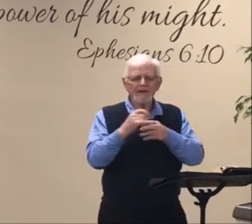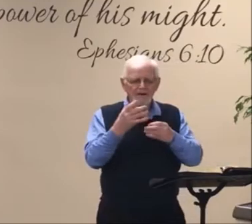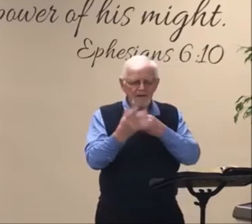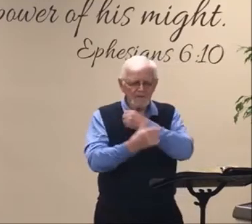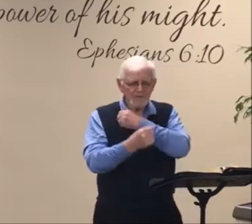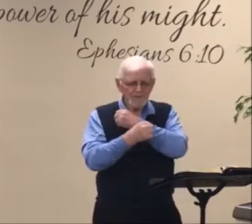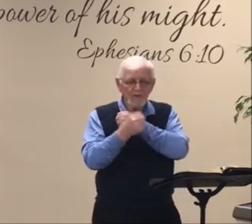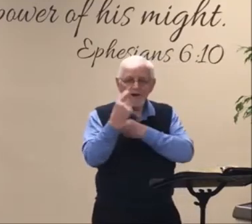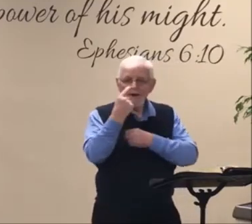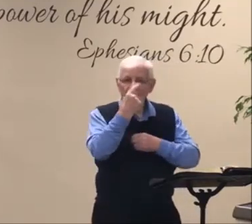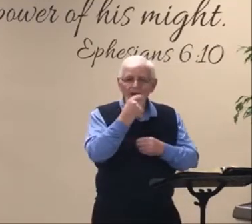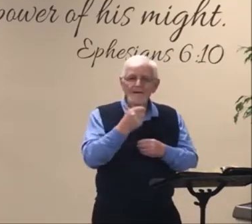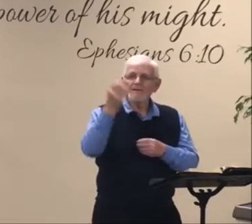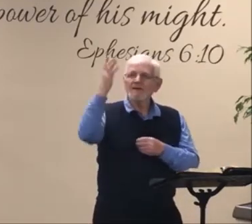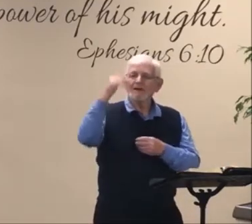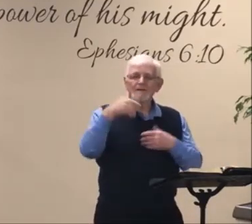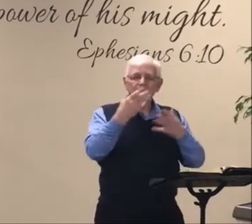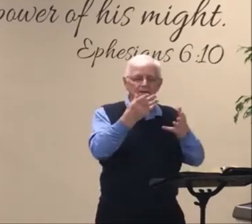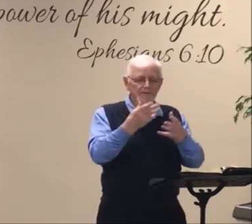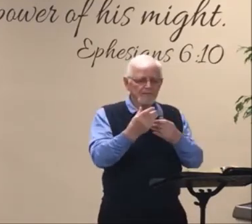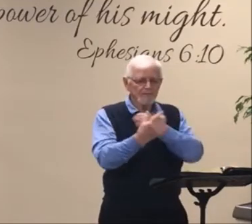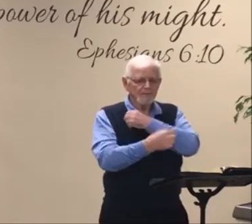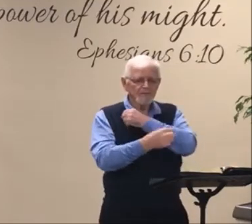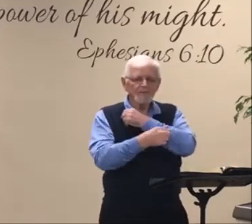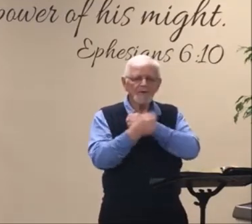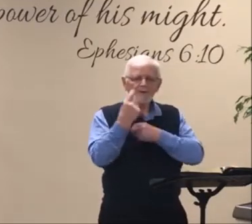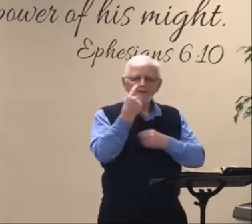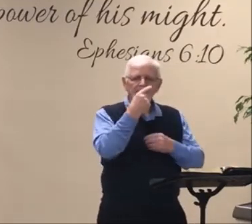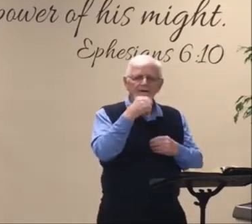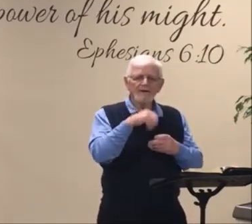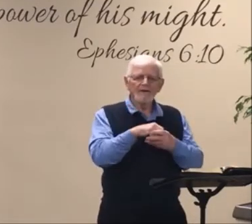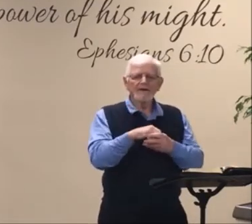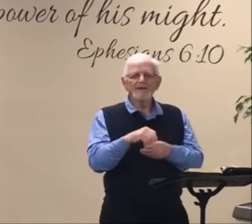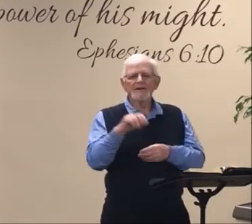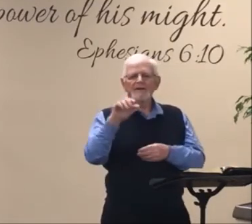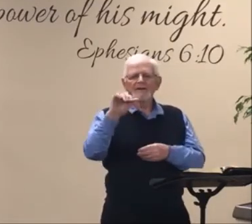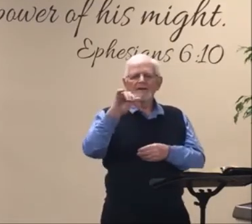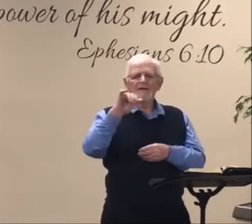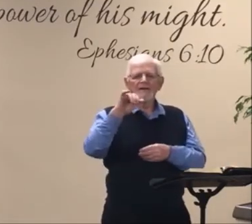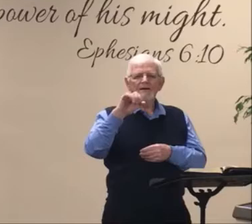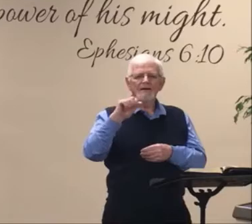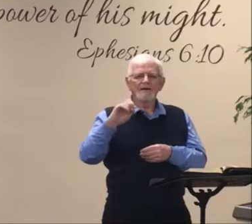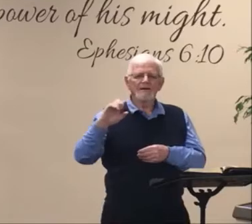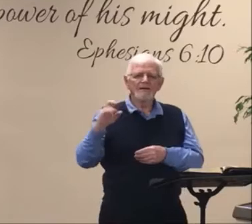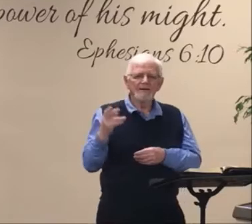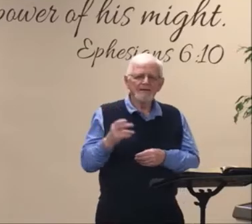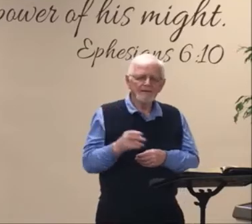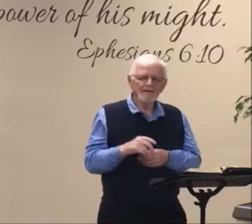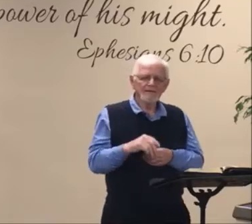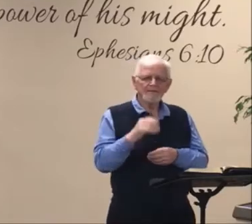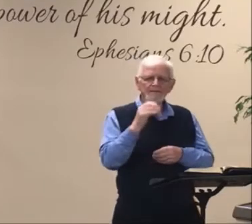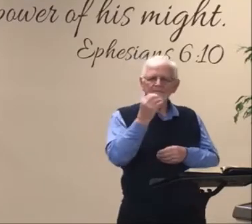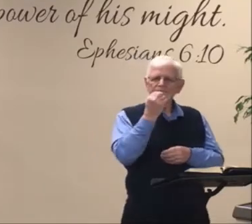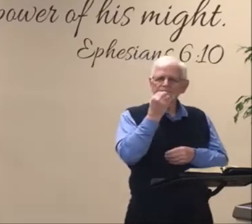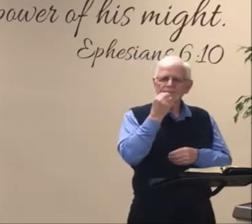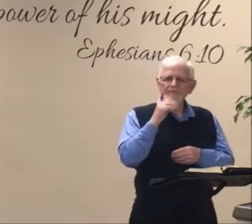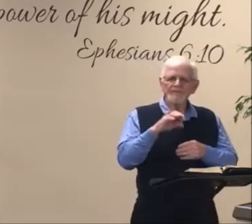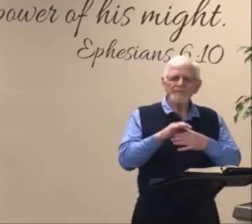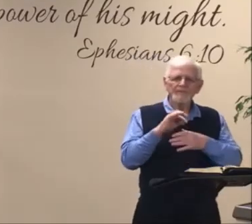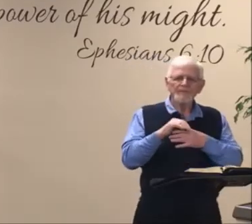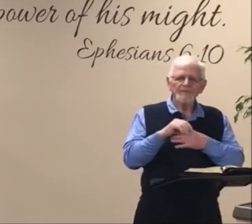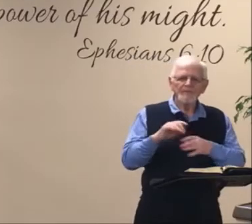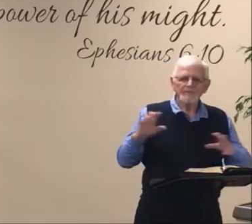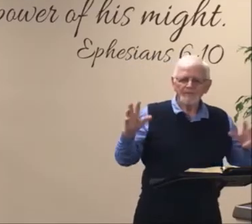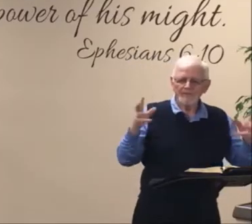some poor eyesight in the evening. Didn't it say that Isaac was brought some savory meat? Verse 22, Laban gathered together all the men